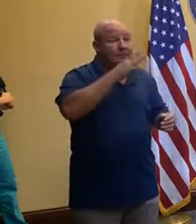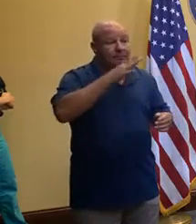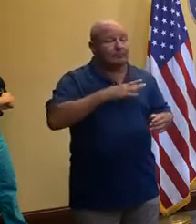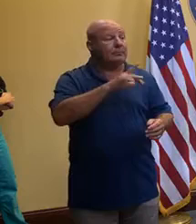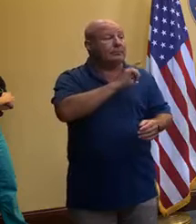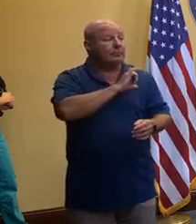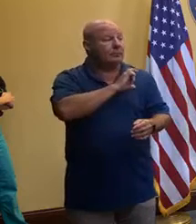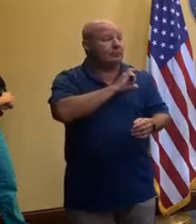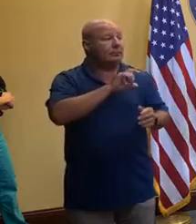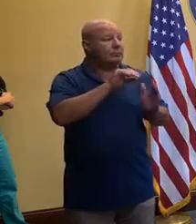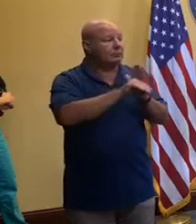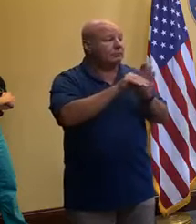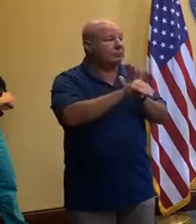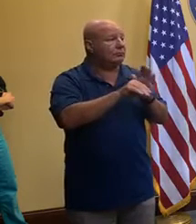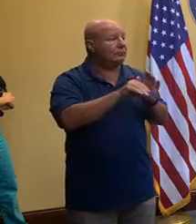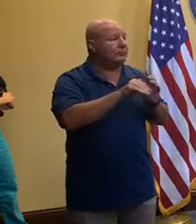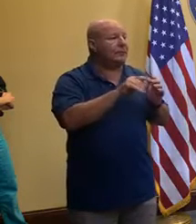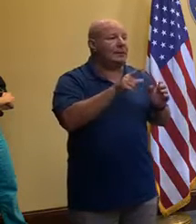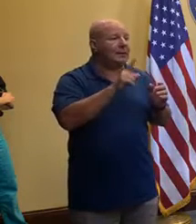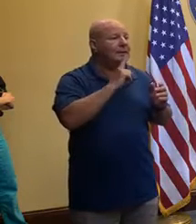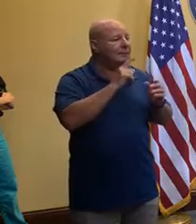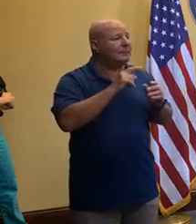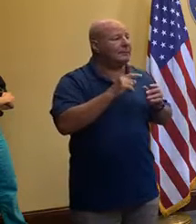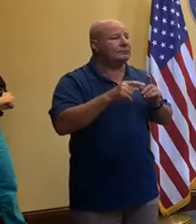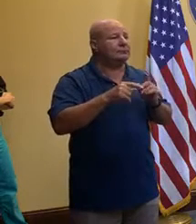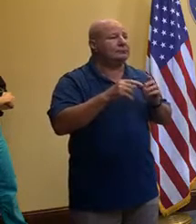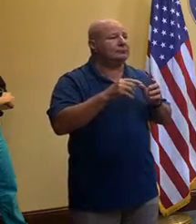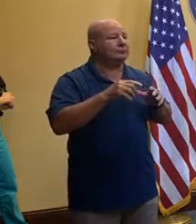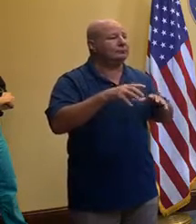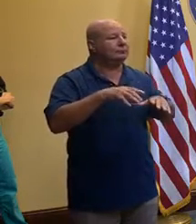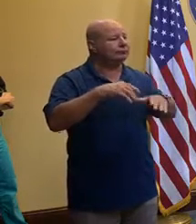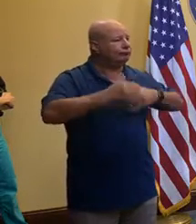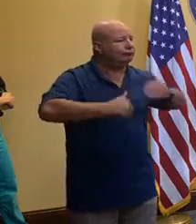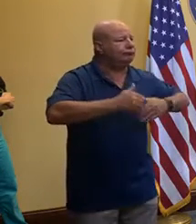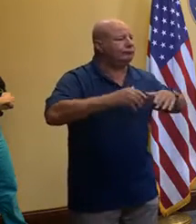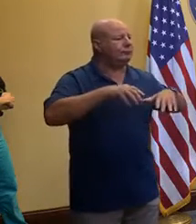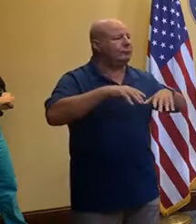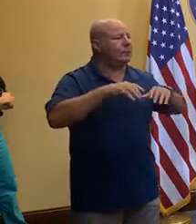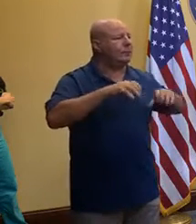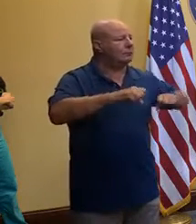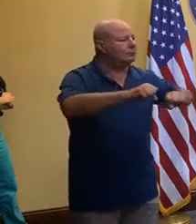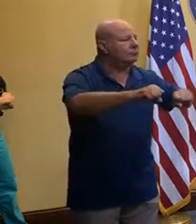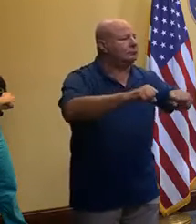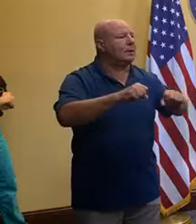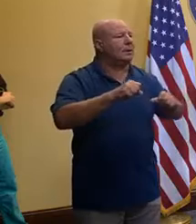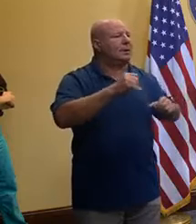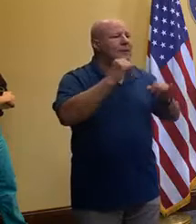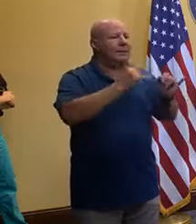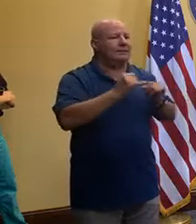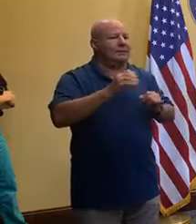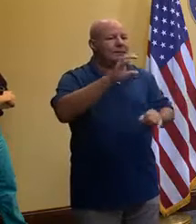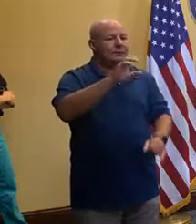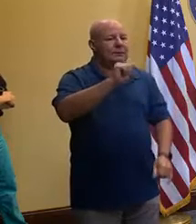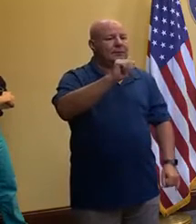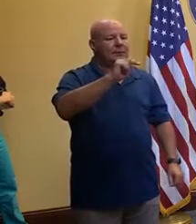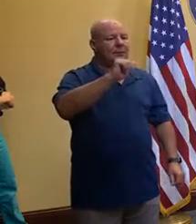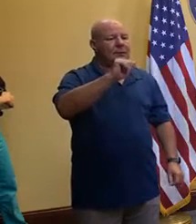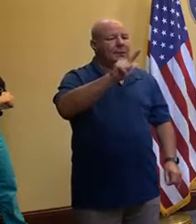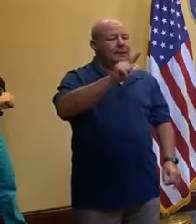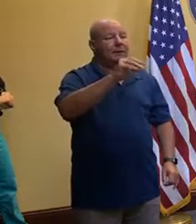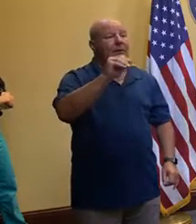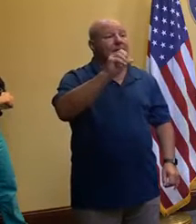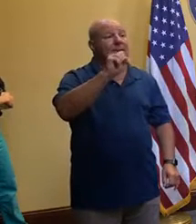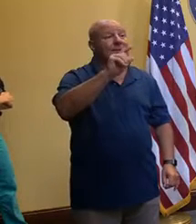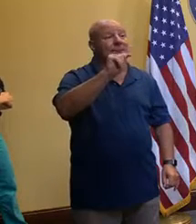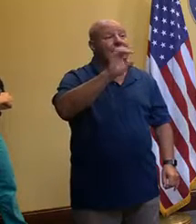been proactive in engaging these individuals. Canal Street, Canal and St. Charles, an